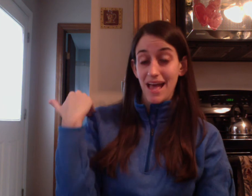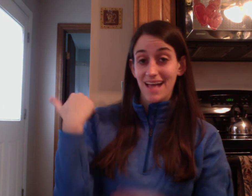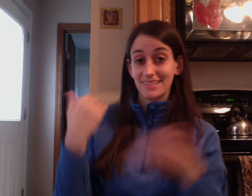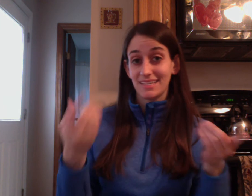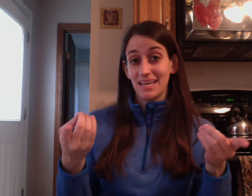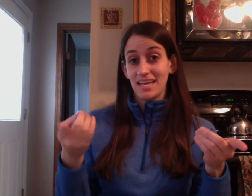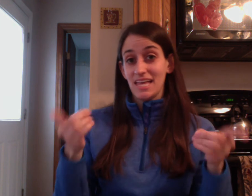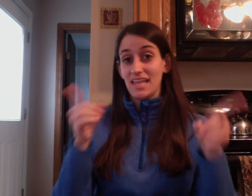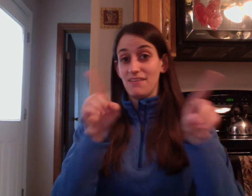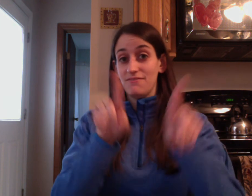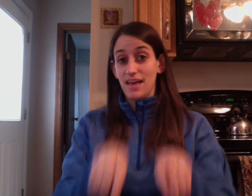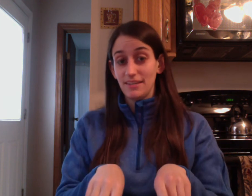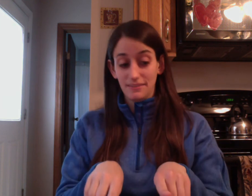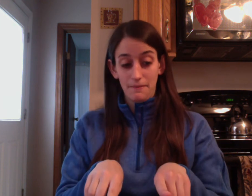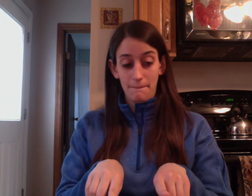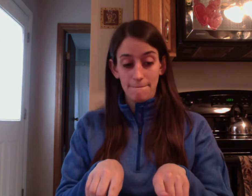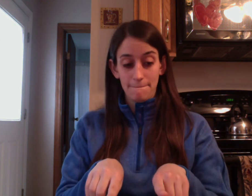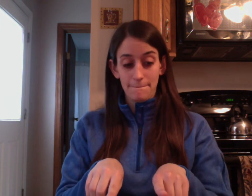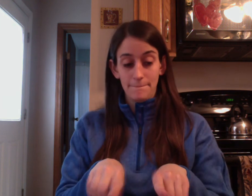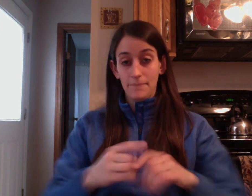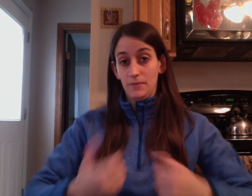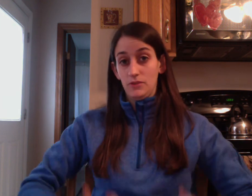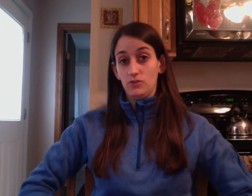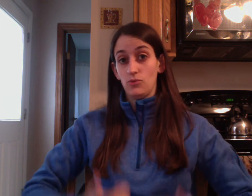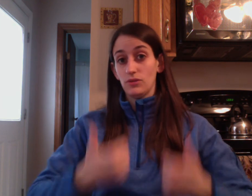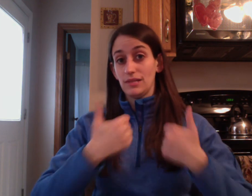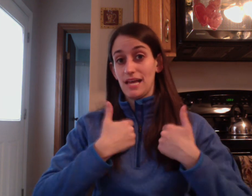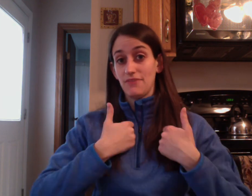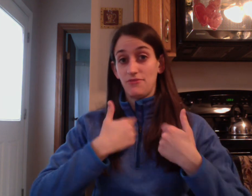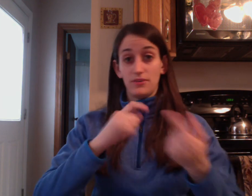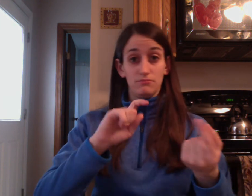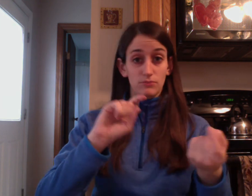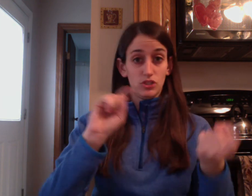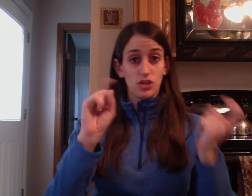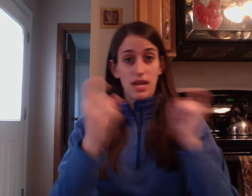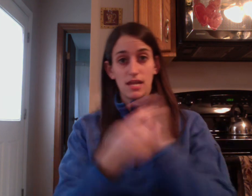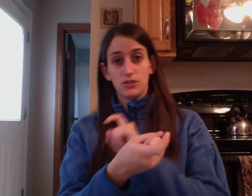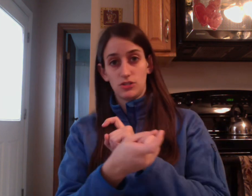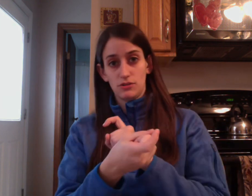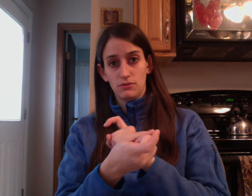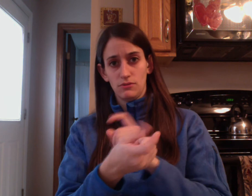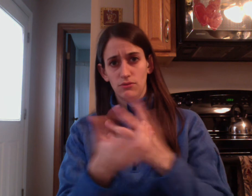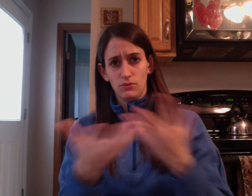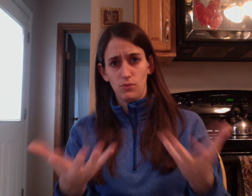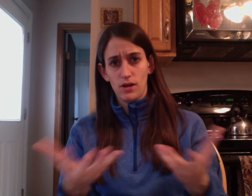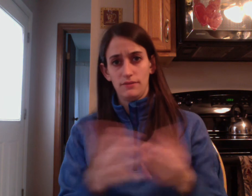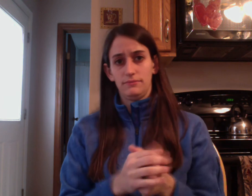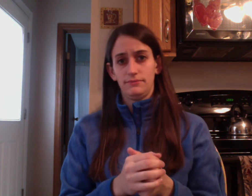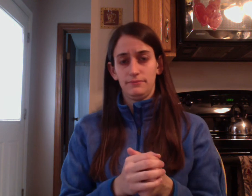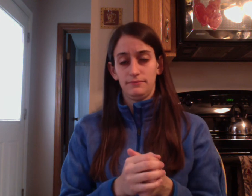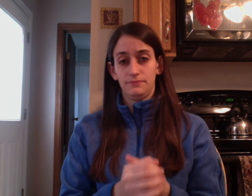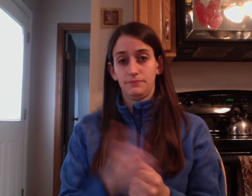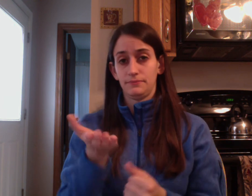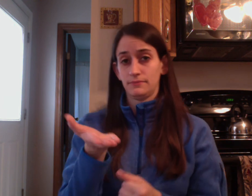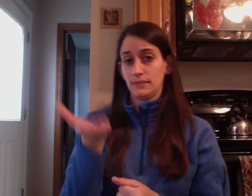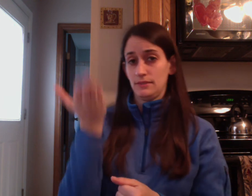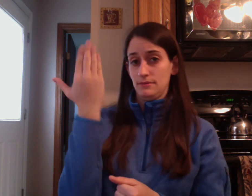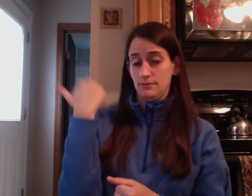past event, your life changed what?